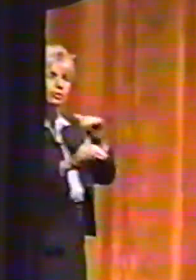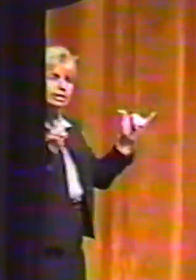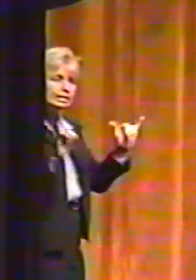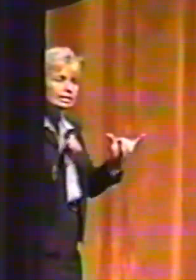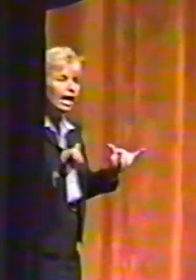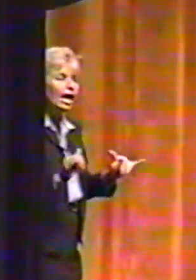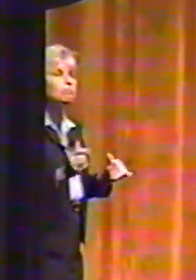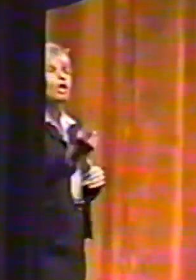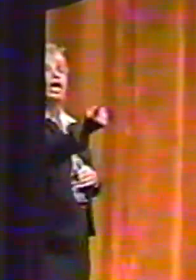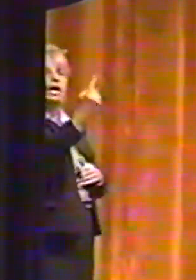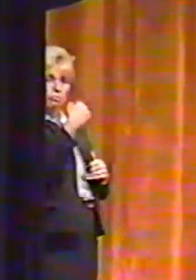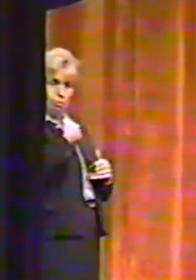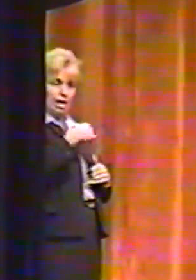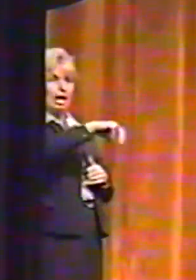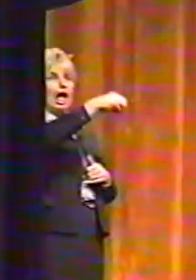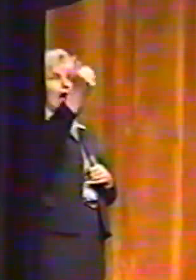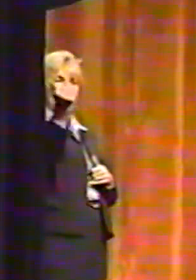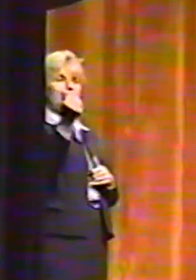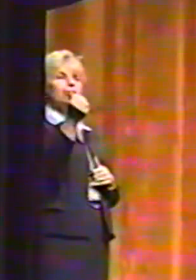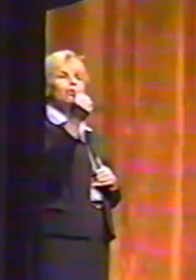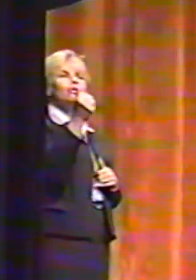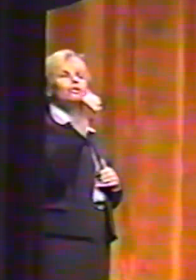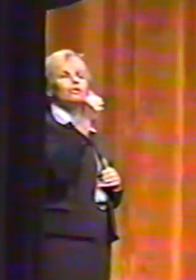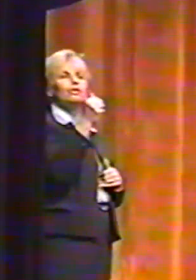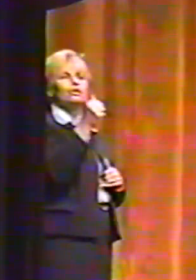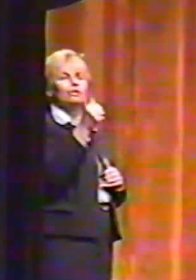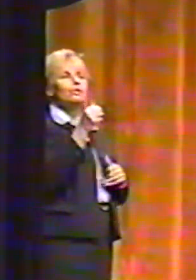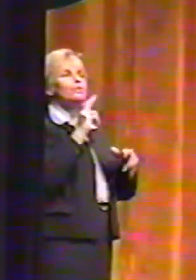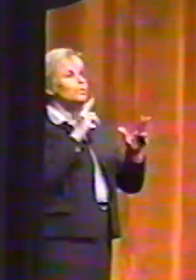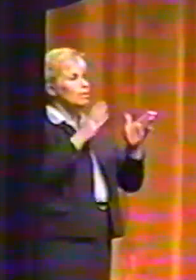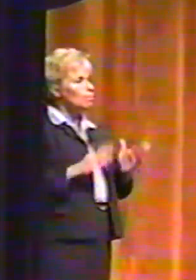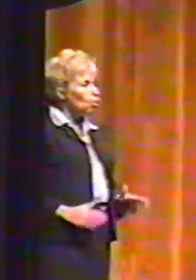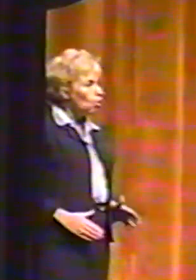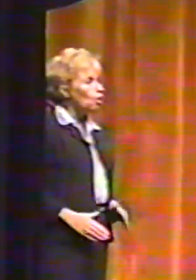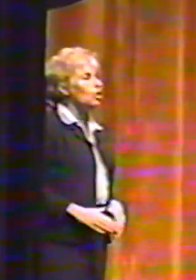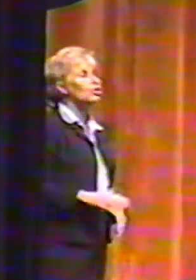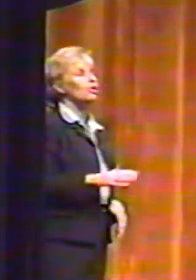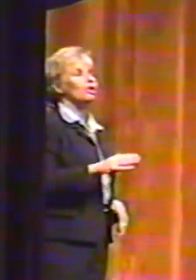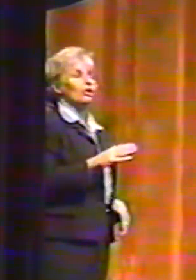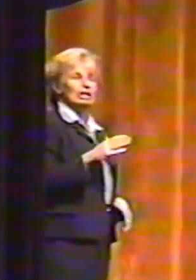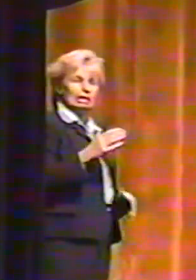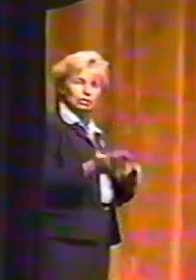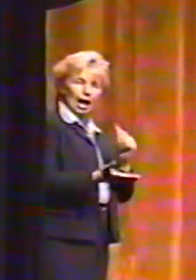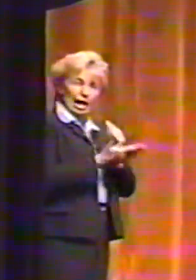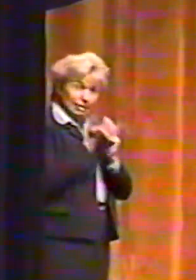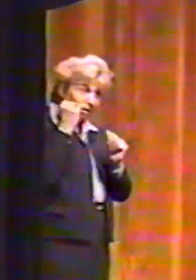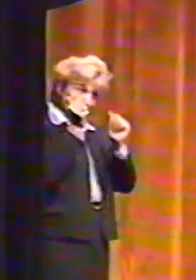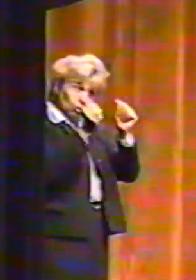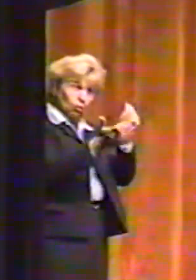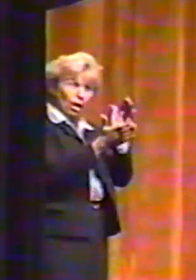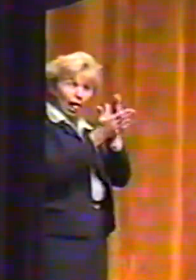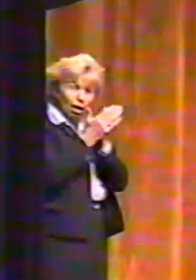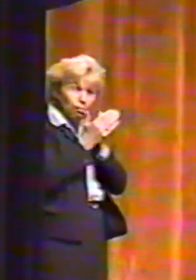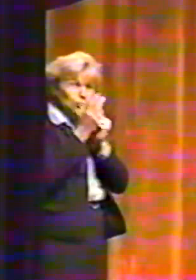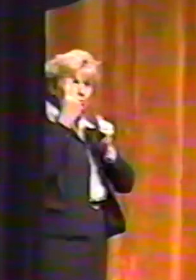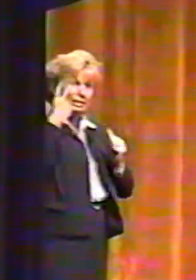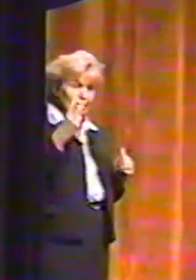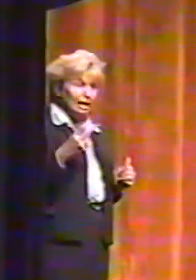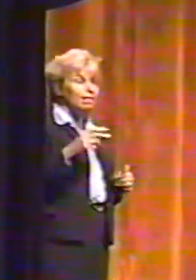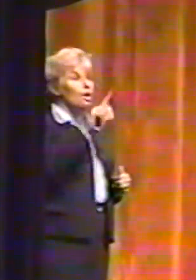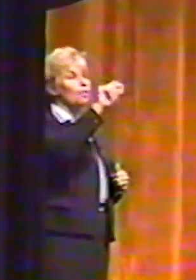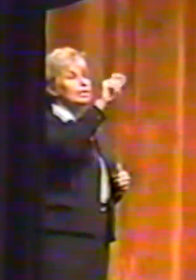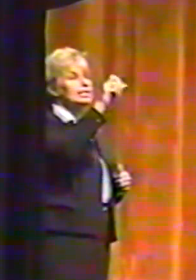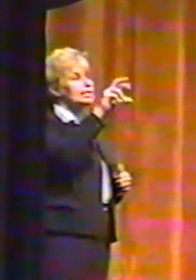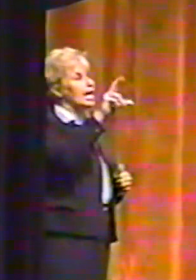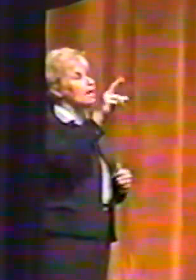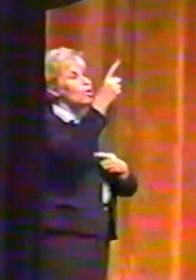Kim Christensen, and they asked us if we could help see how big this story would get. And we said we would help. So that was Labor Day weekend